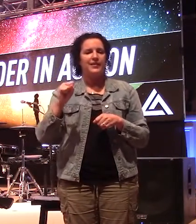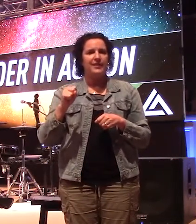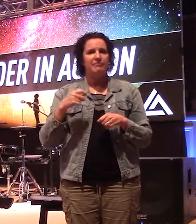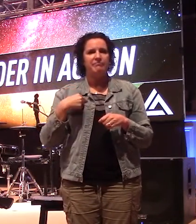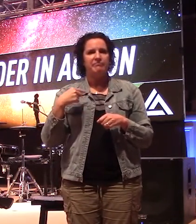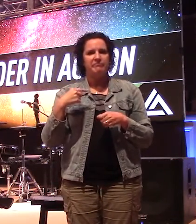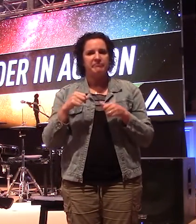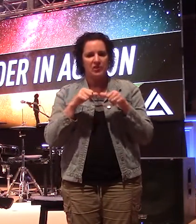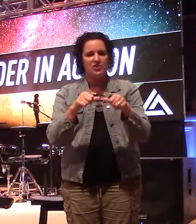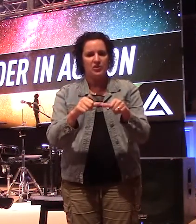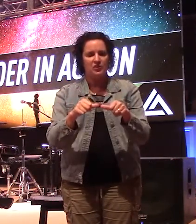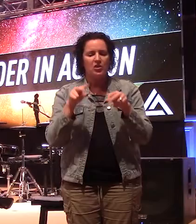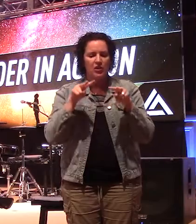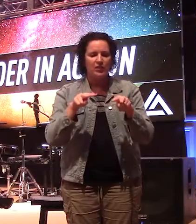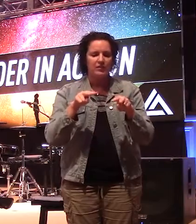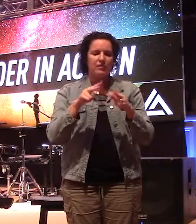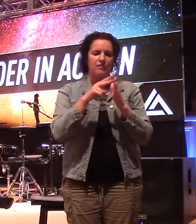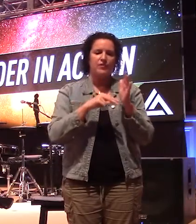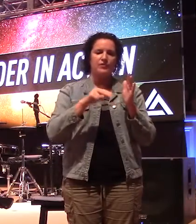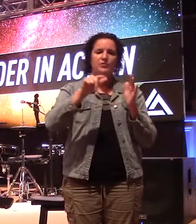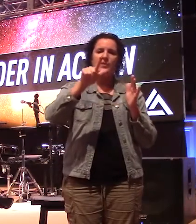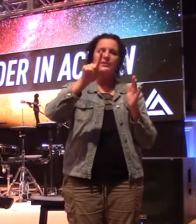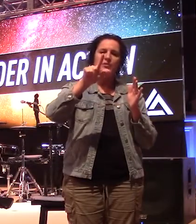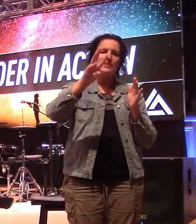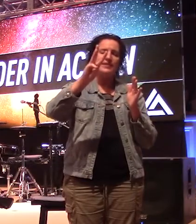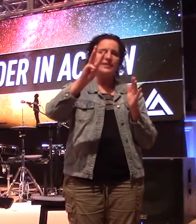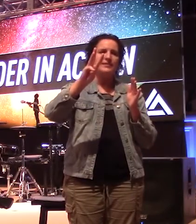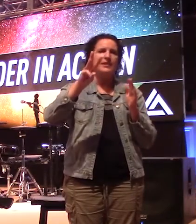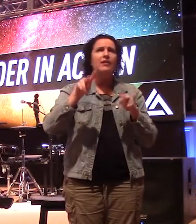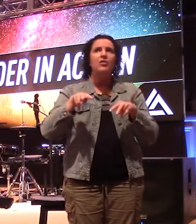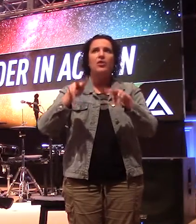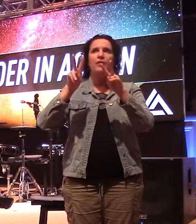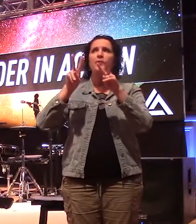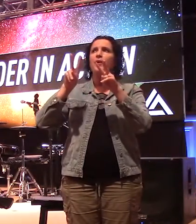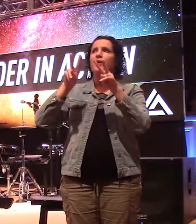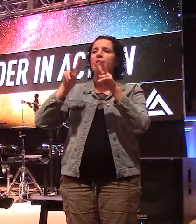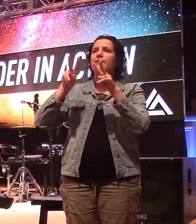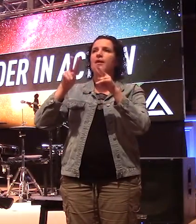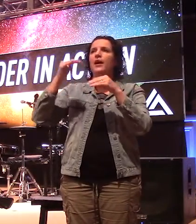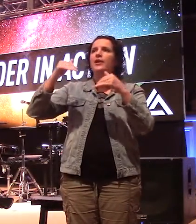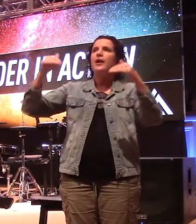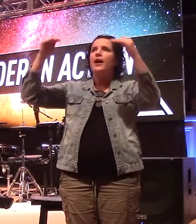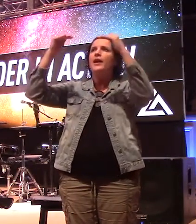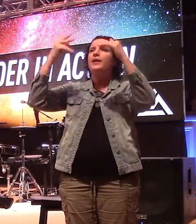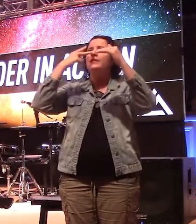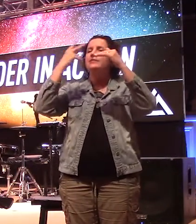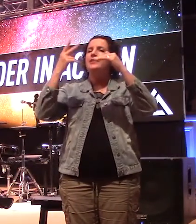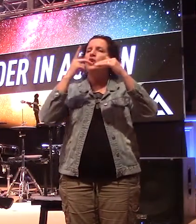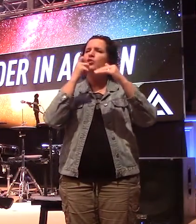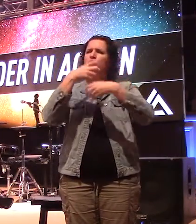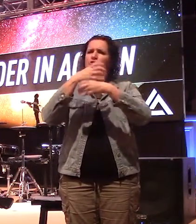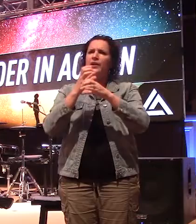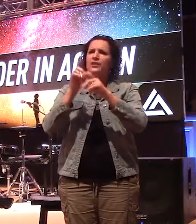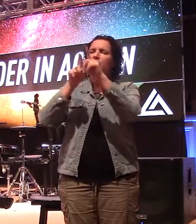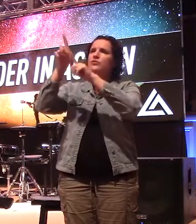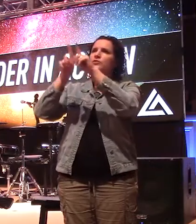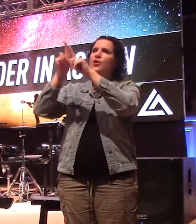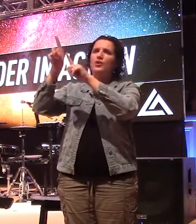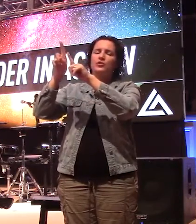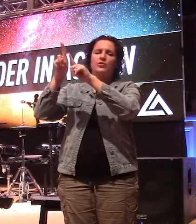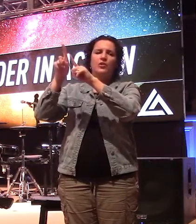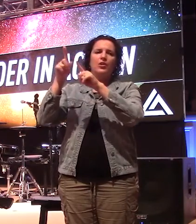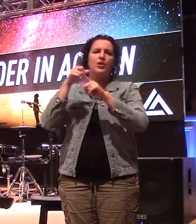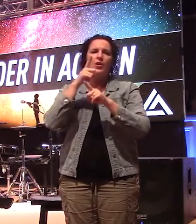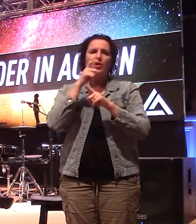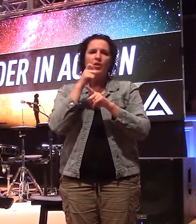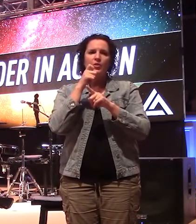on, look at verse 26. Lift up your eyes on high and see who has created these stars. Who at least formed